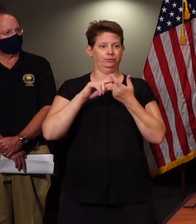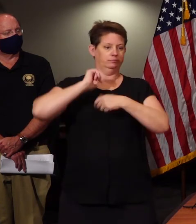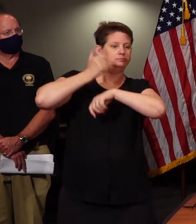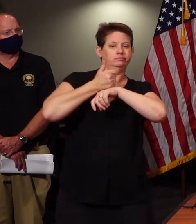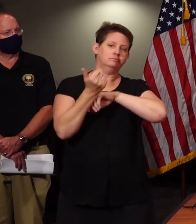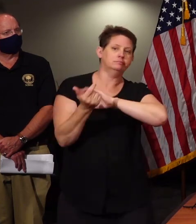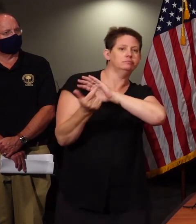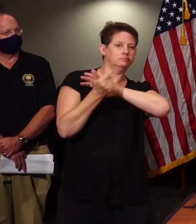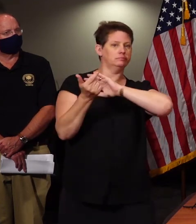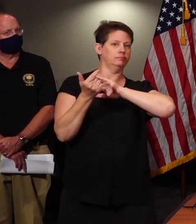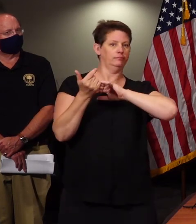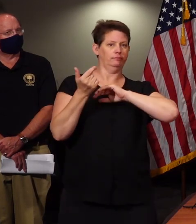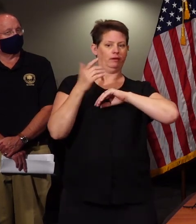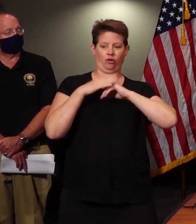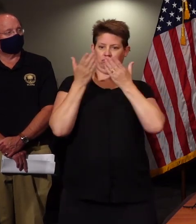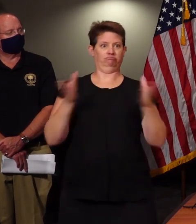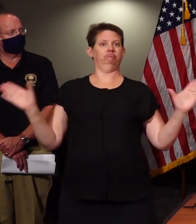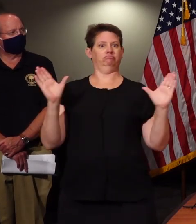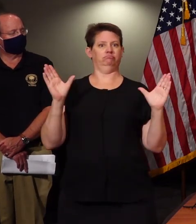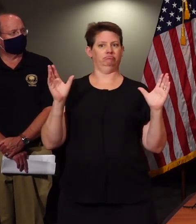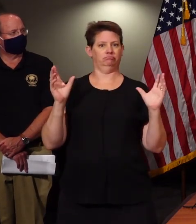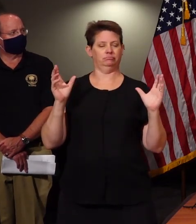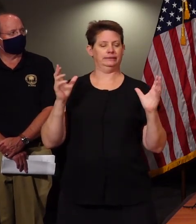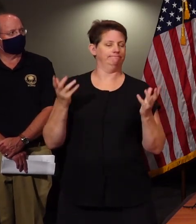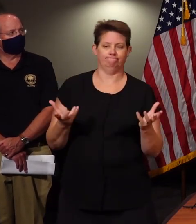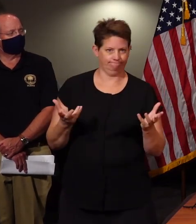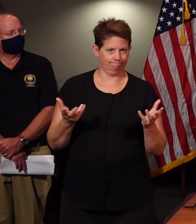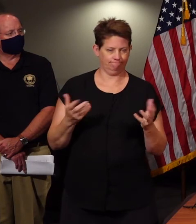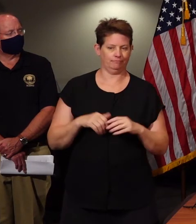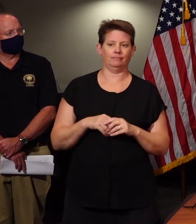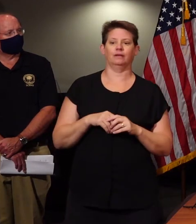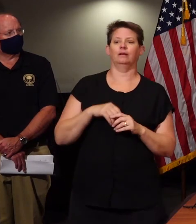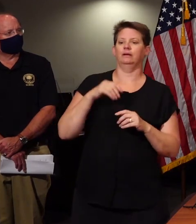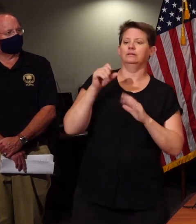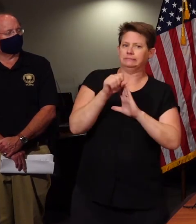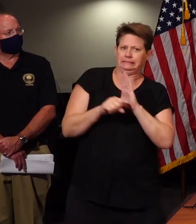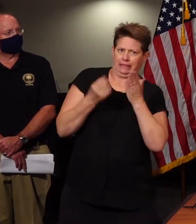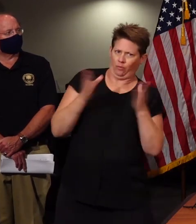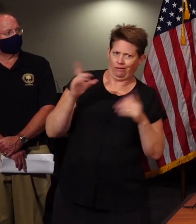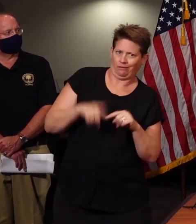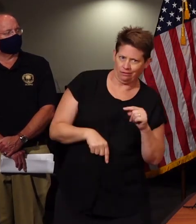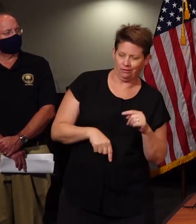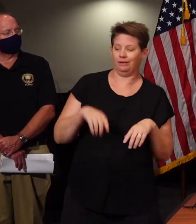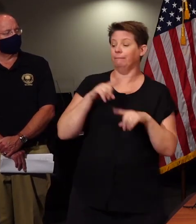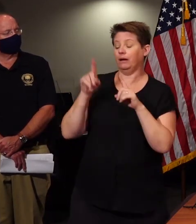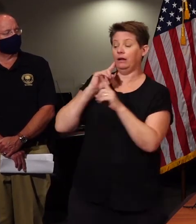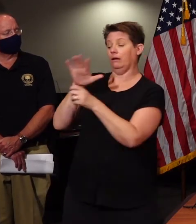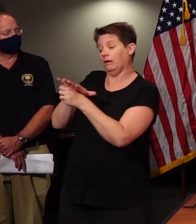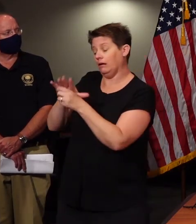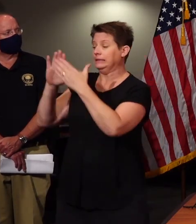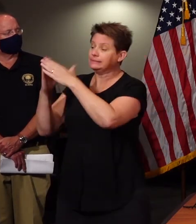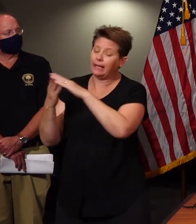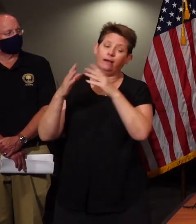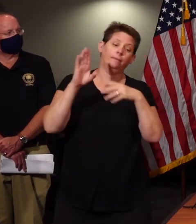that restricts people's liberty, each town, each county, they're not the same. The businesses are not the same. The people are different.